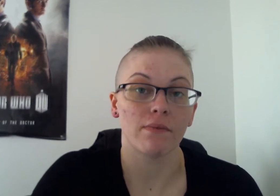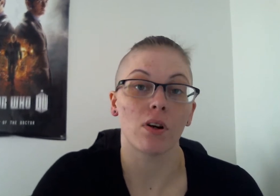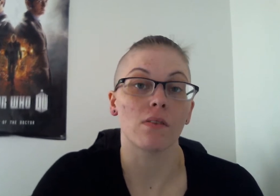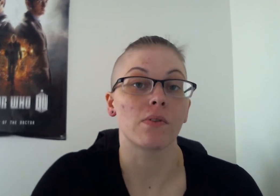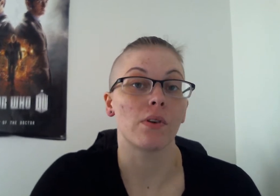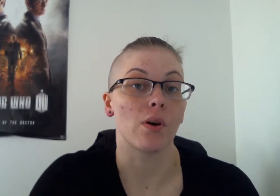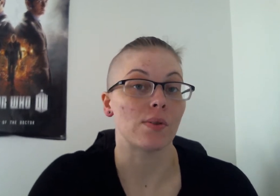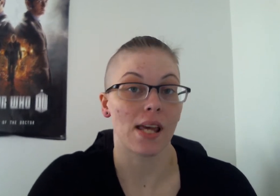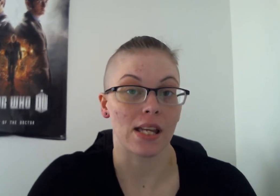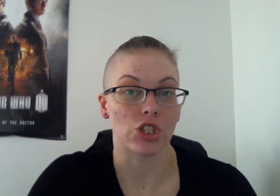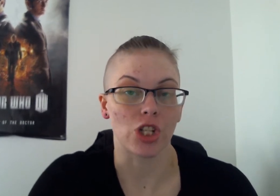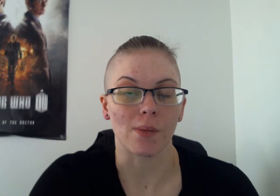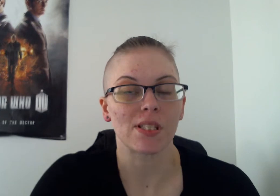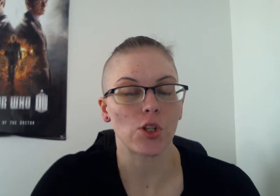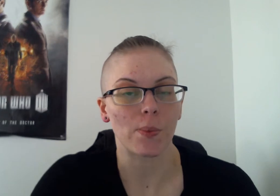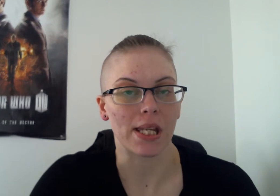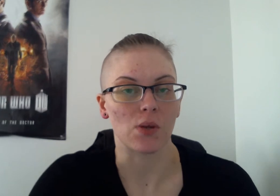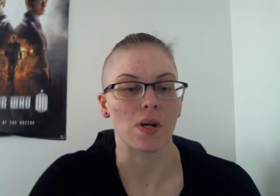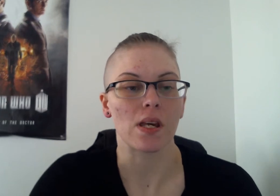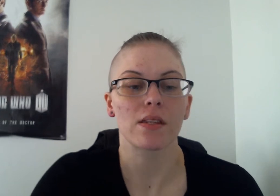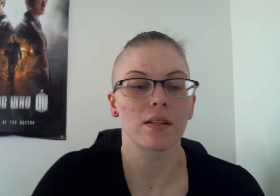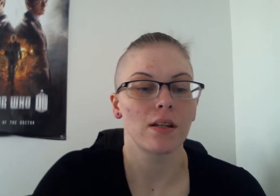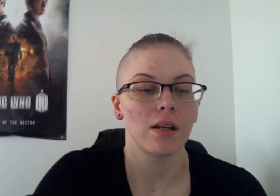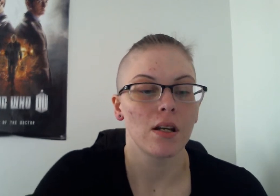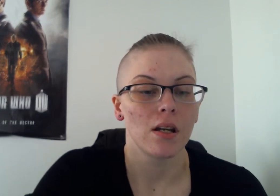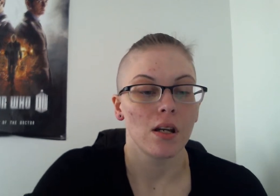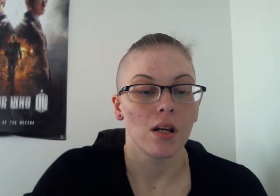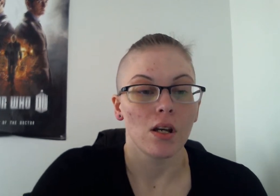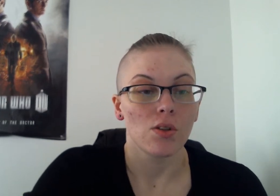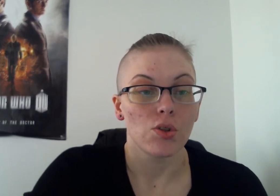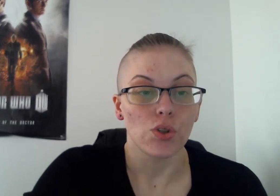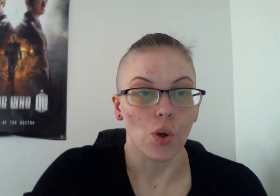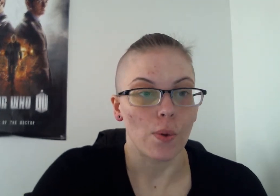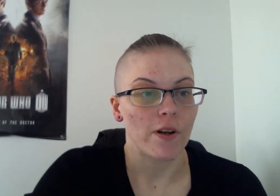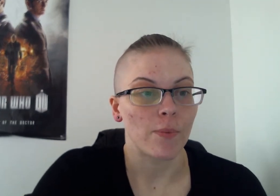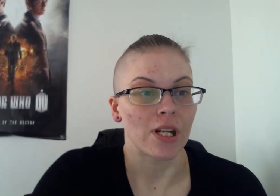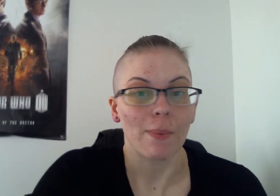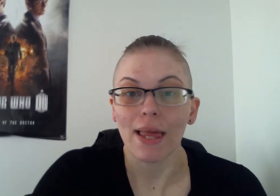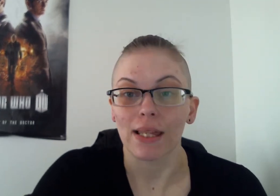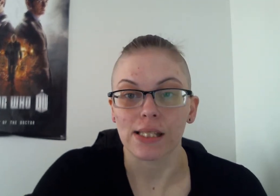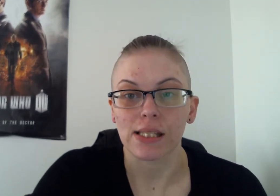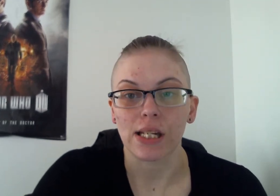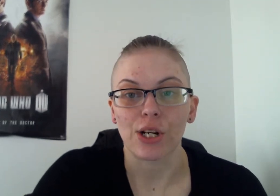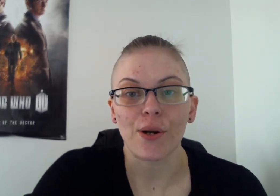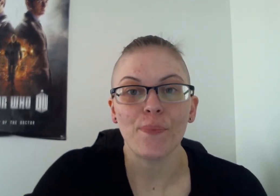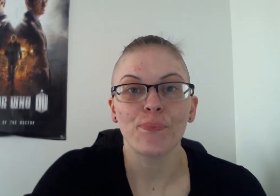involve those hand shapes to begin with. So if I bring up my list here,